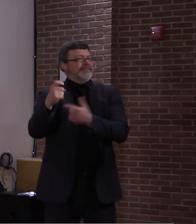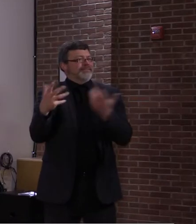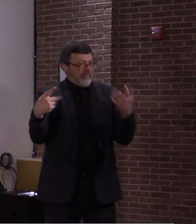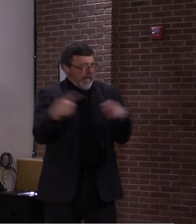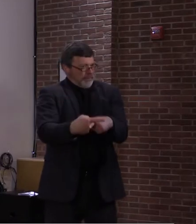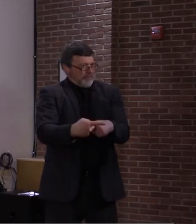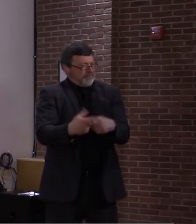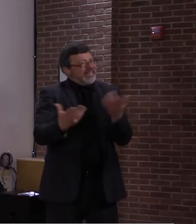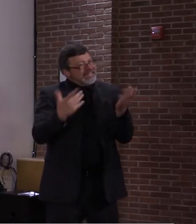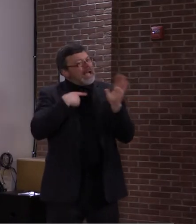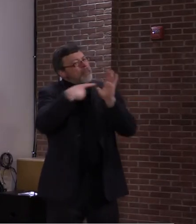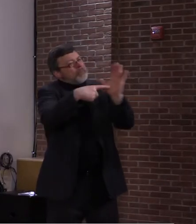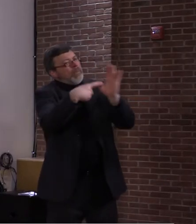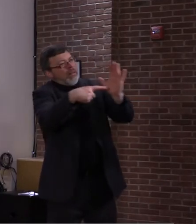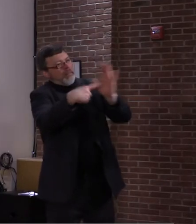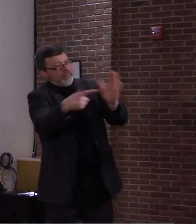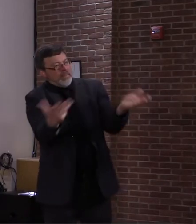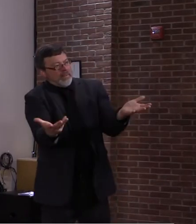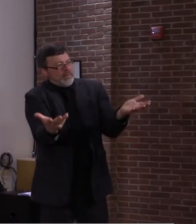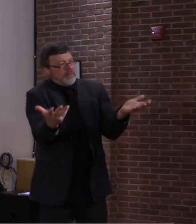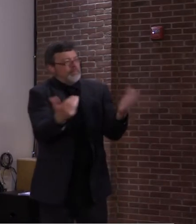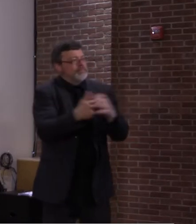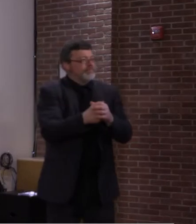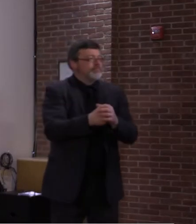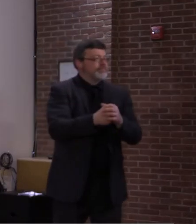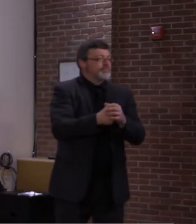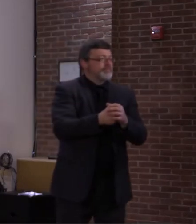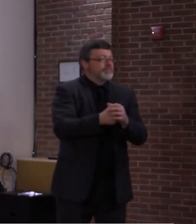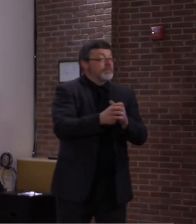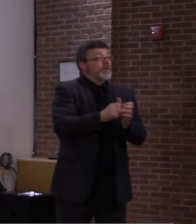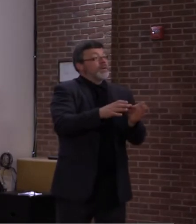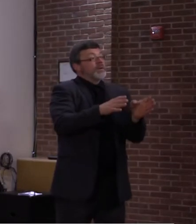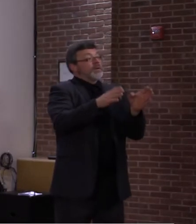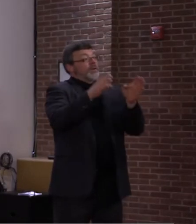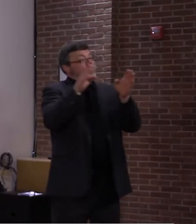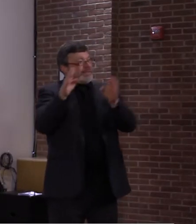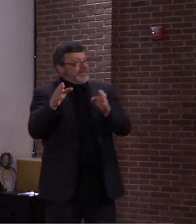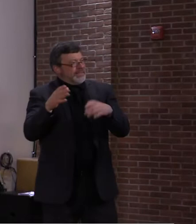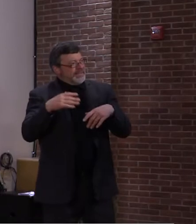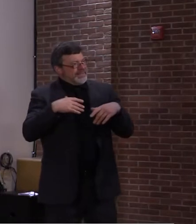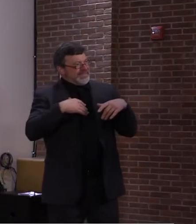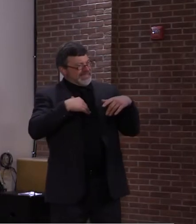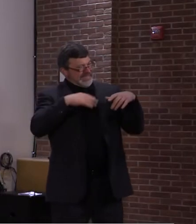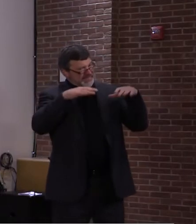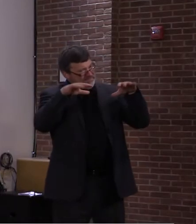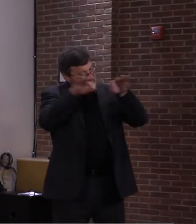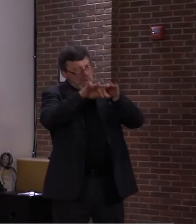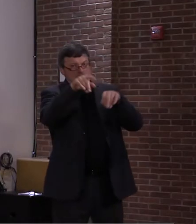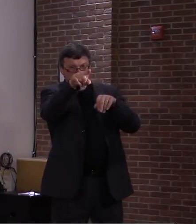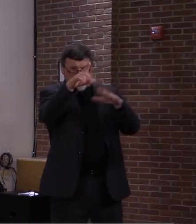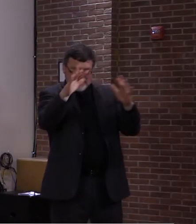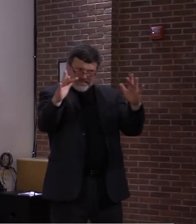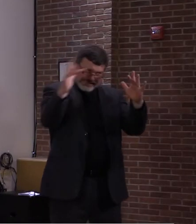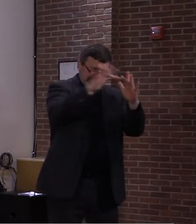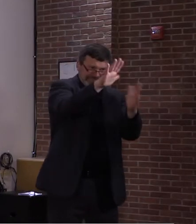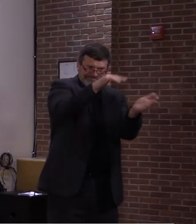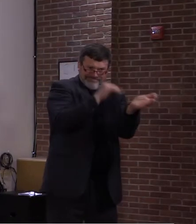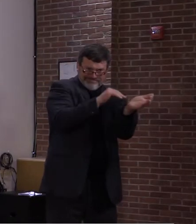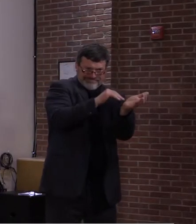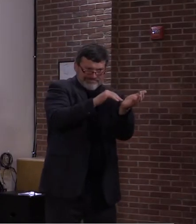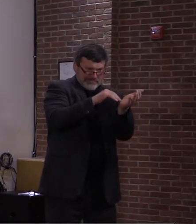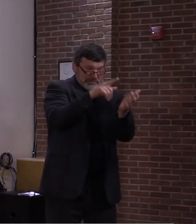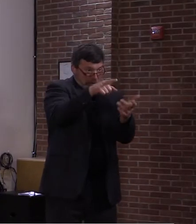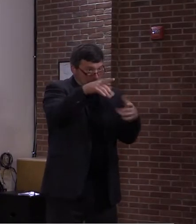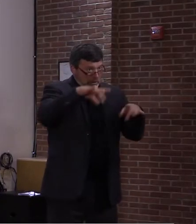urge anybody who's in a higher risk group and who is tested positive to take advantage of the drug if they are at